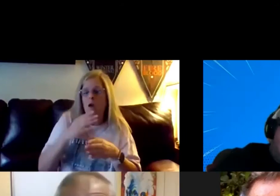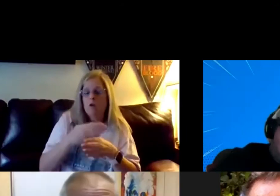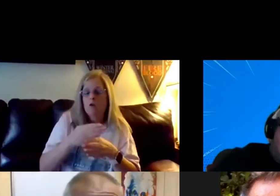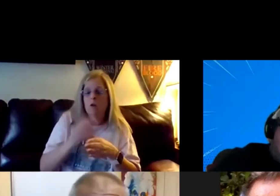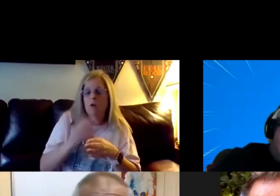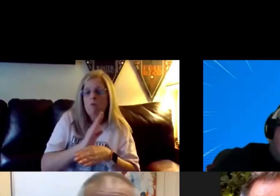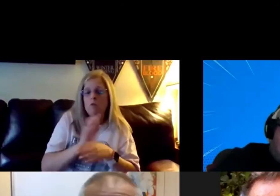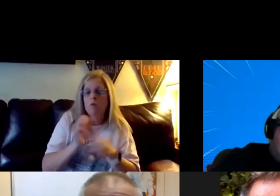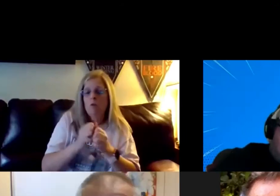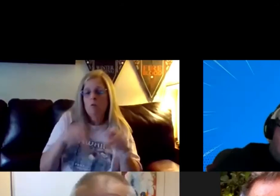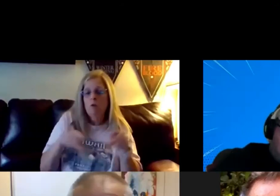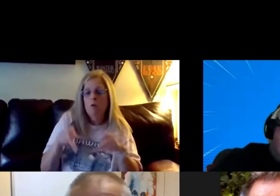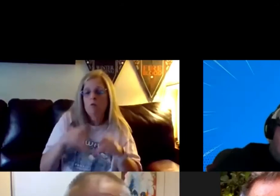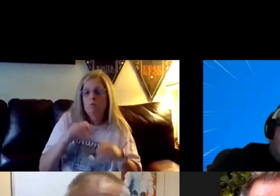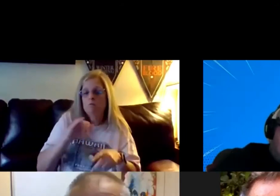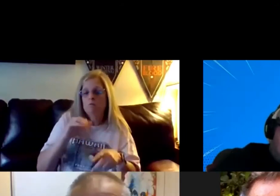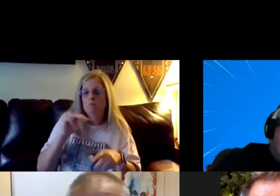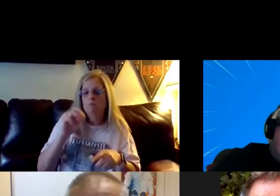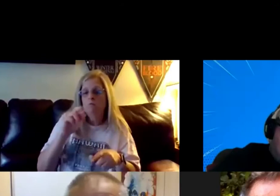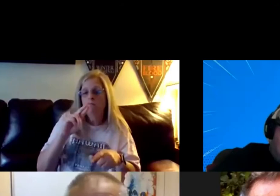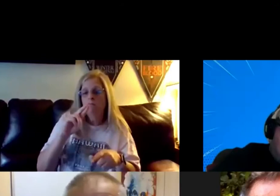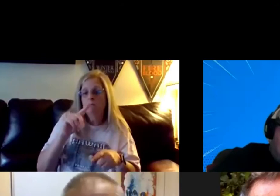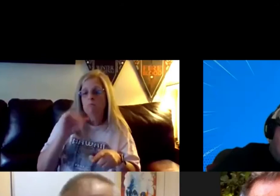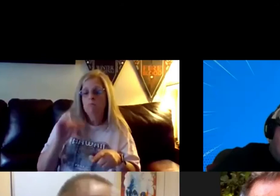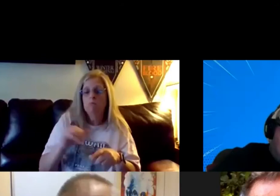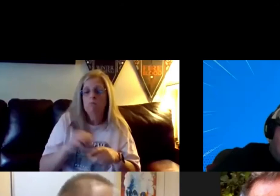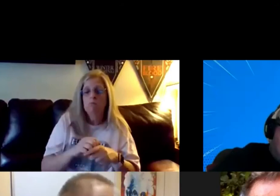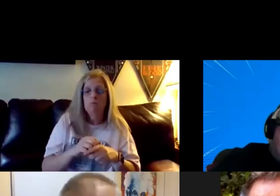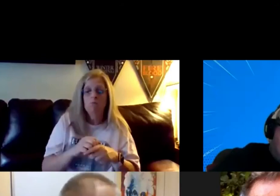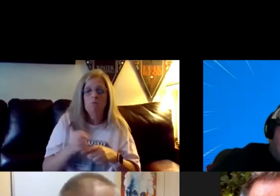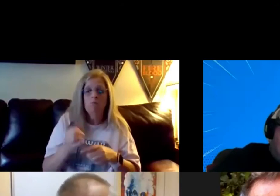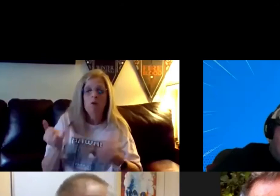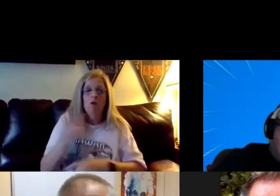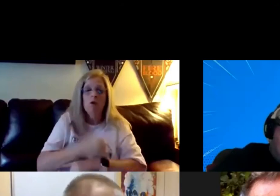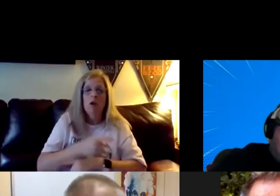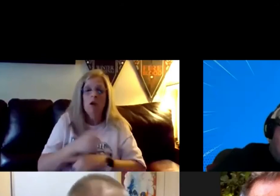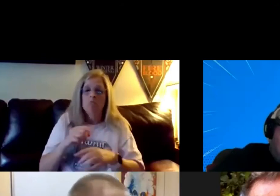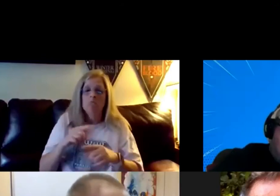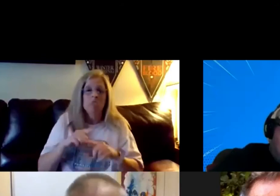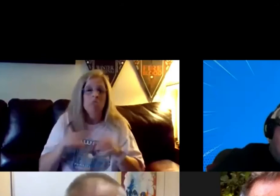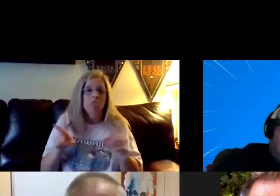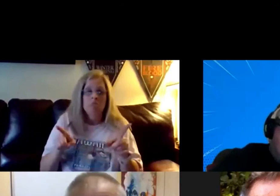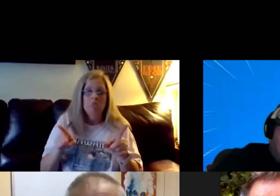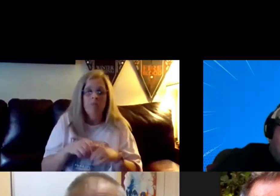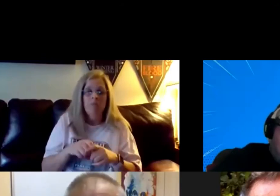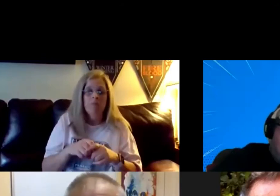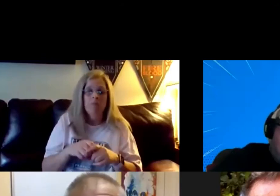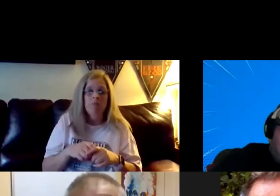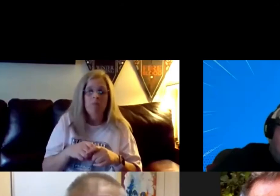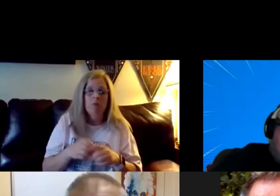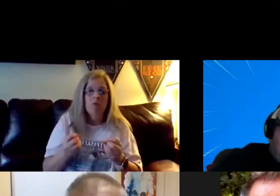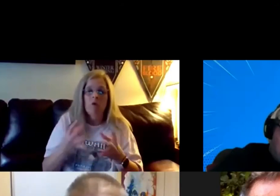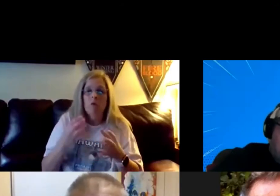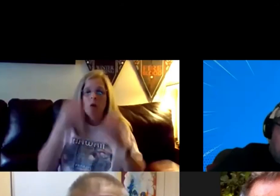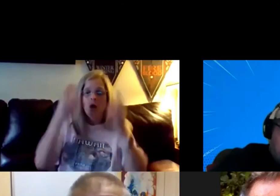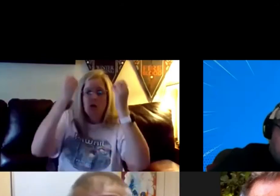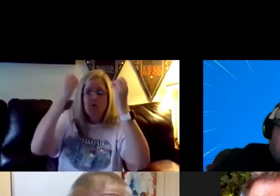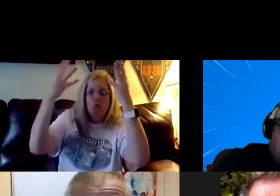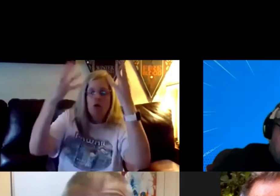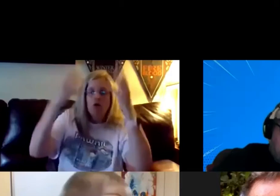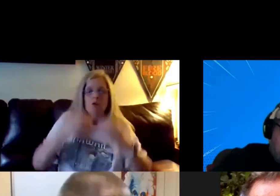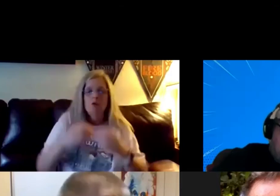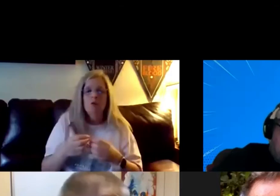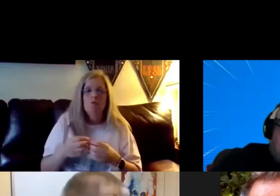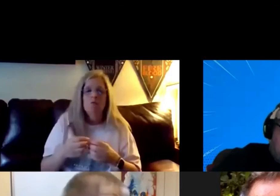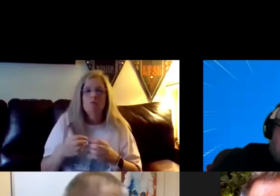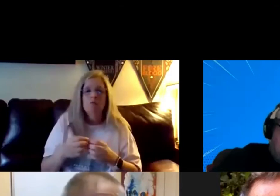like Marty. And so today's completely different. You have so much information available to you now to share